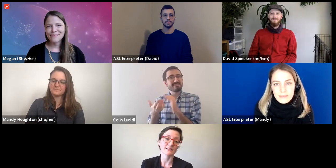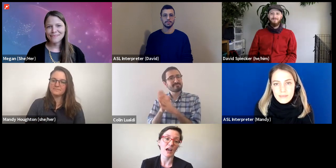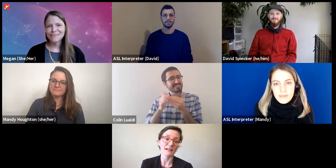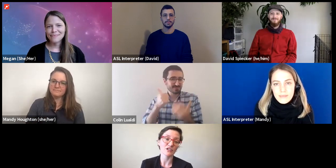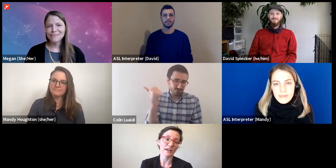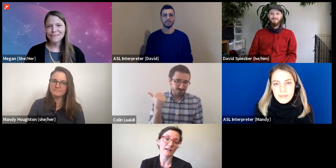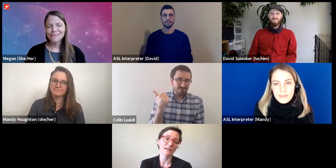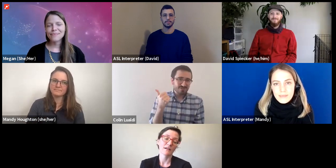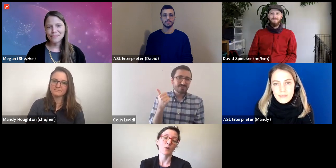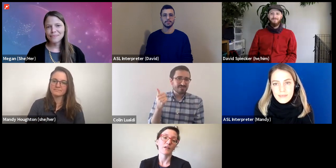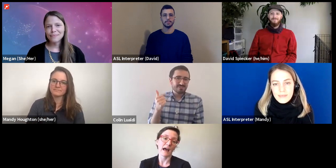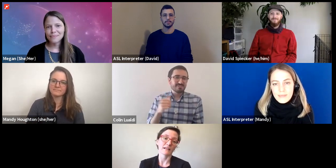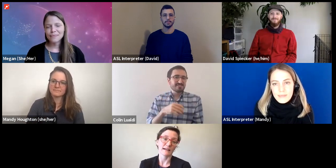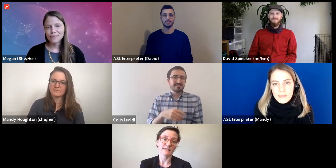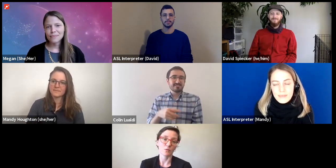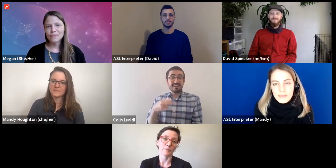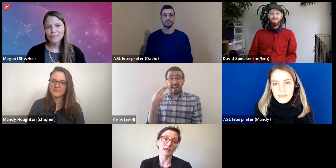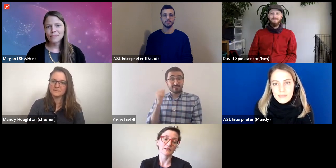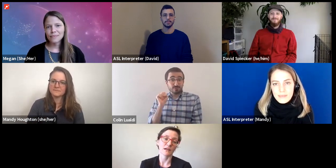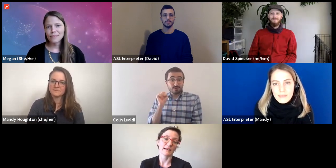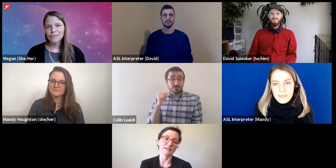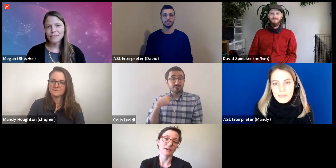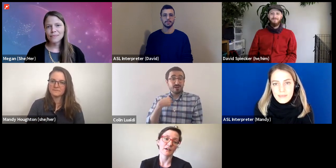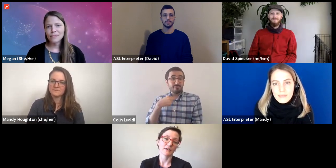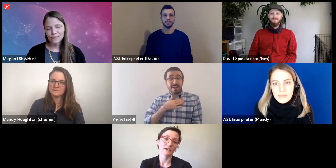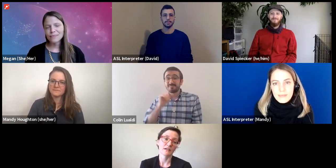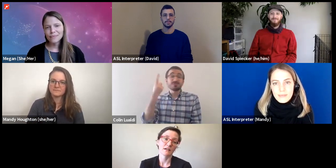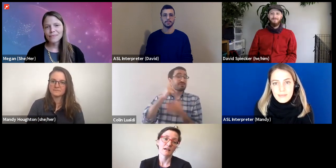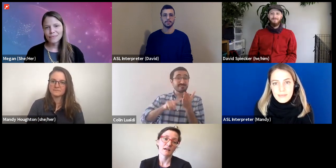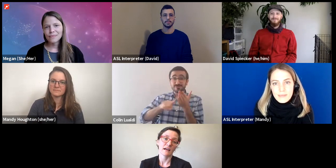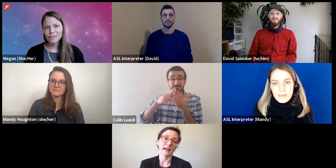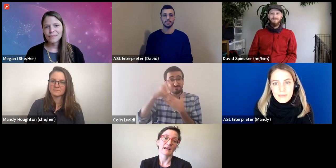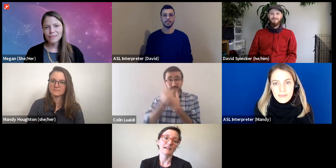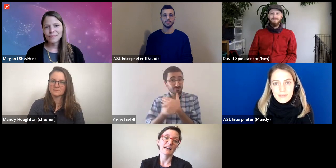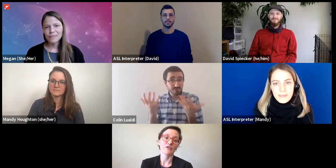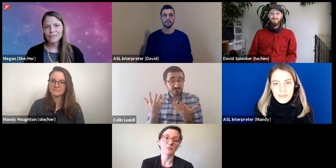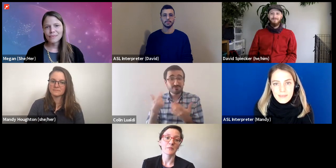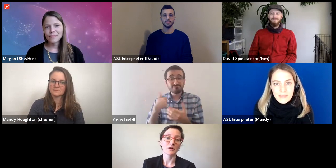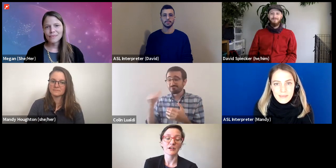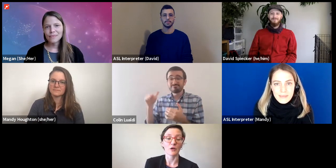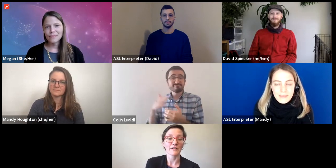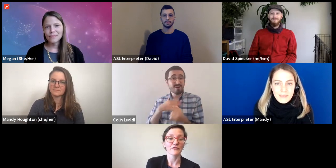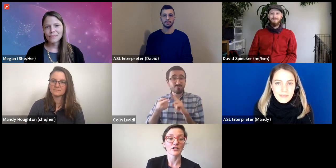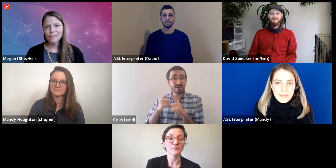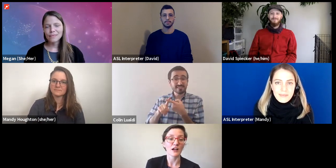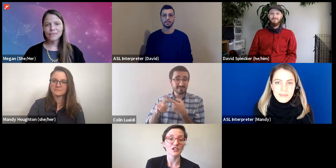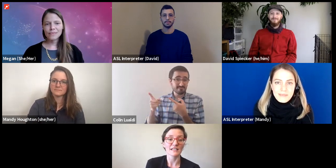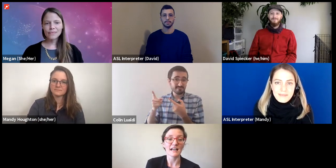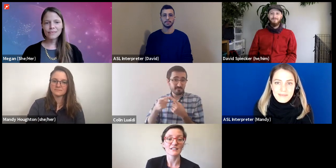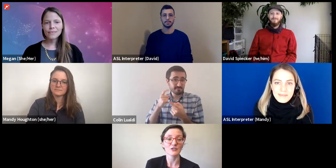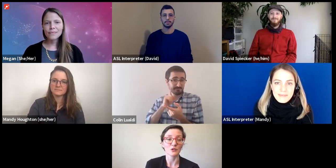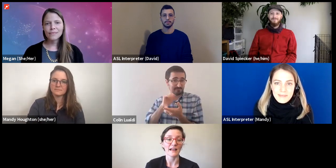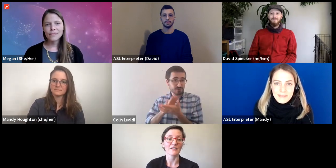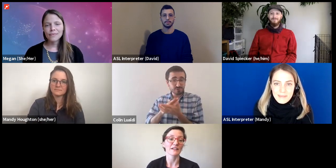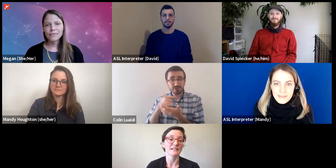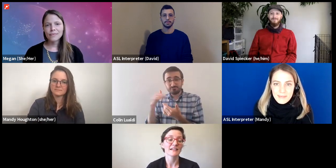access is challenging, but with allies, the work becomes a lot easier. And I can even remember, my first project in